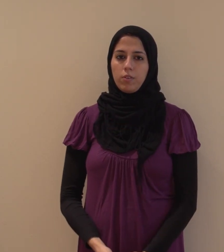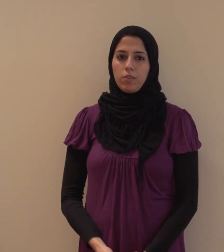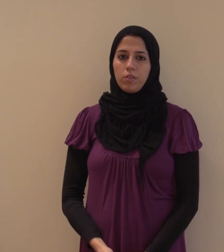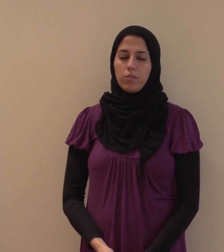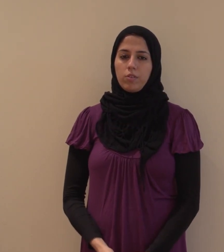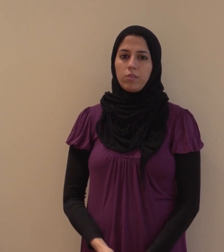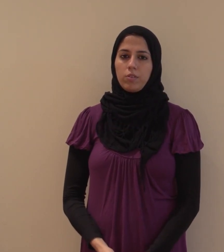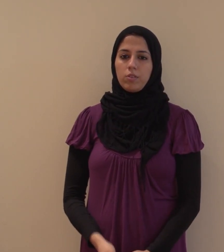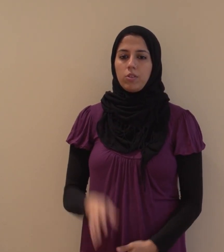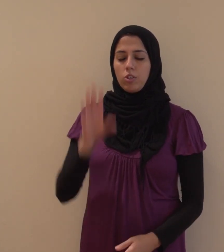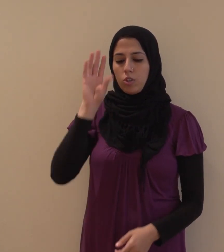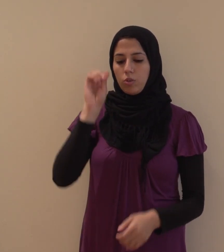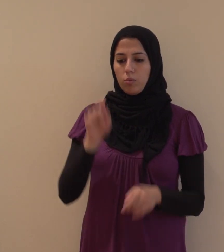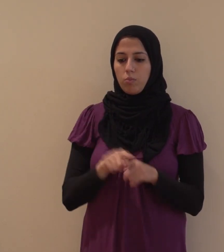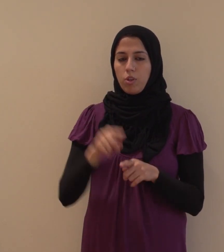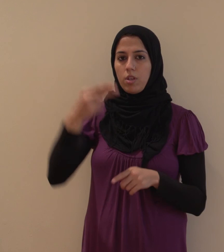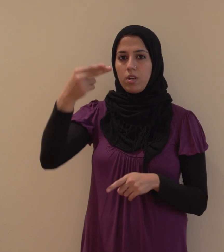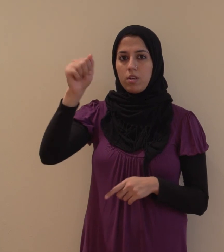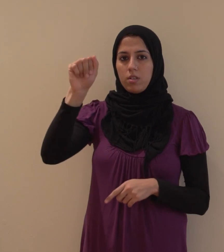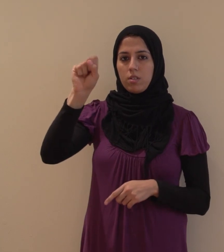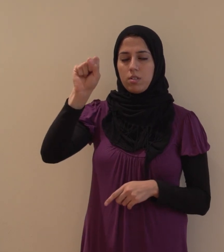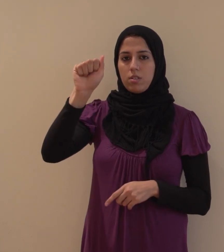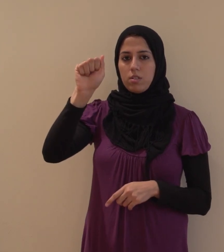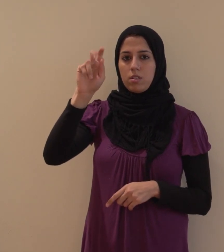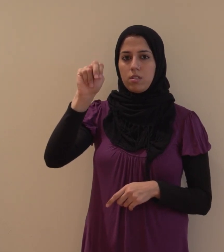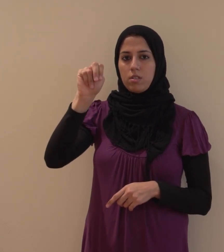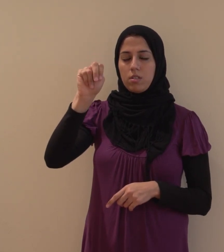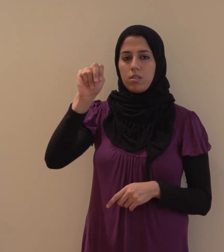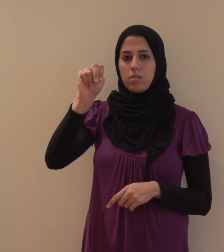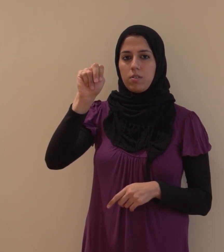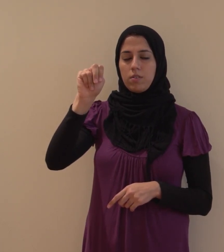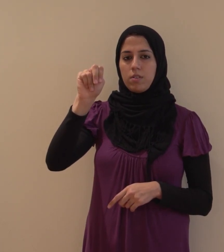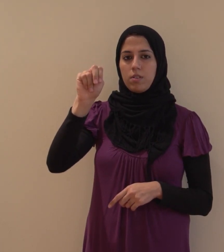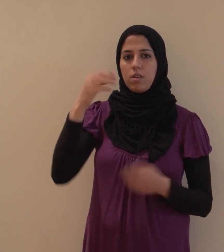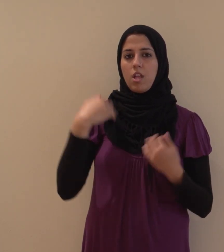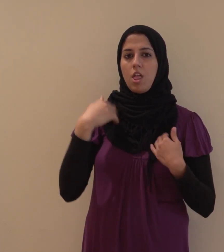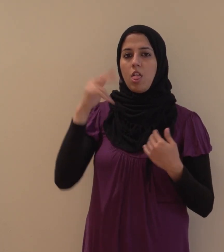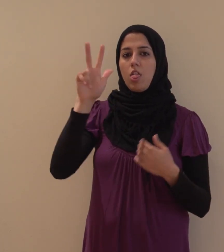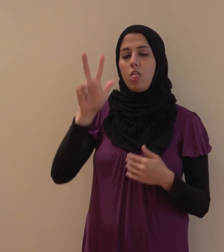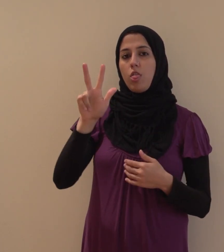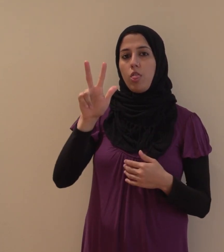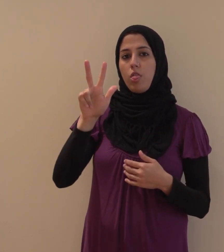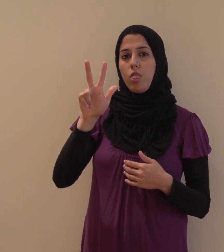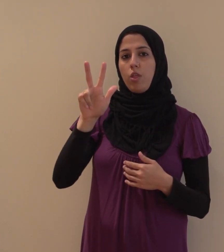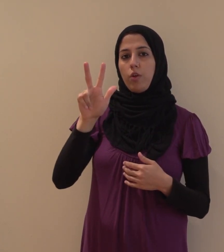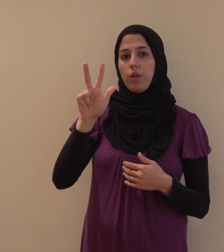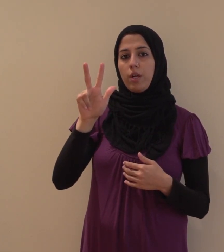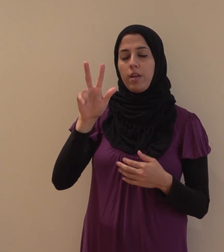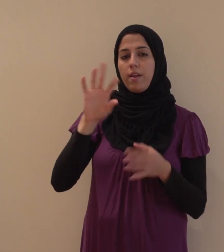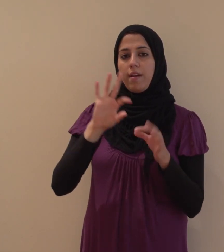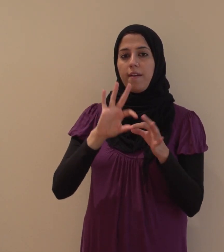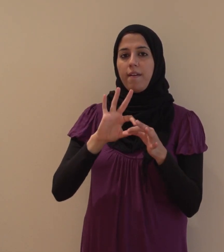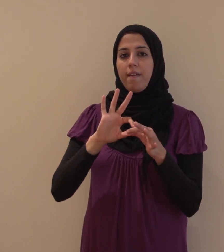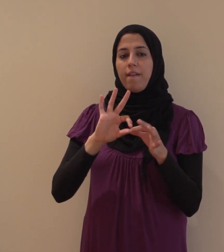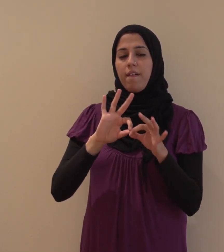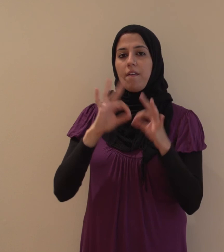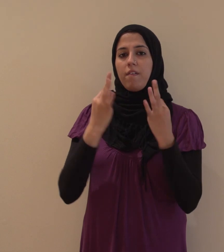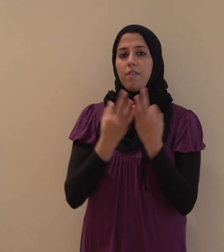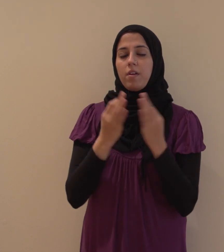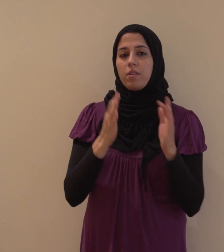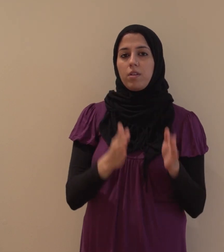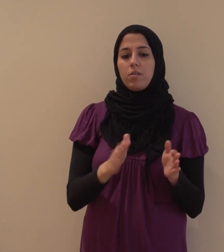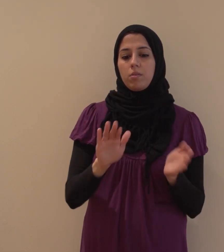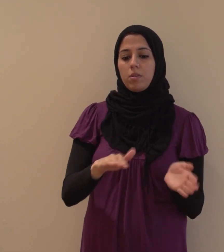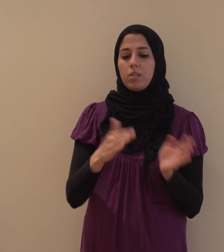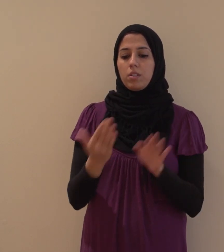Hassan, his relatives passed away. Three of his relatives passed away in Pakistan. Inna lillahi wa inna ilayhi raji'un. Sajida Khatun